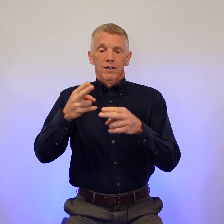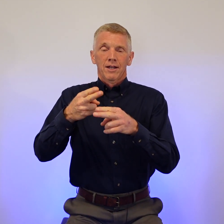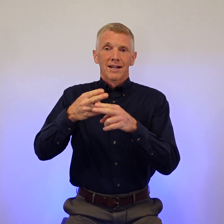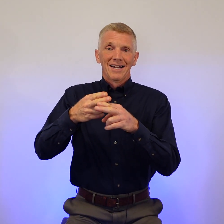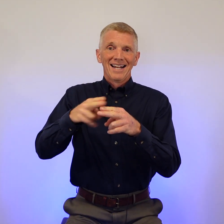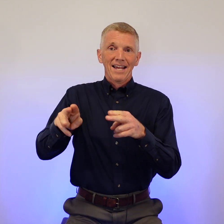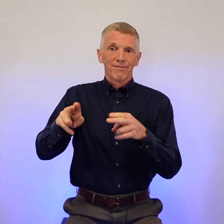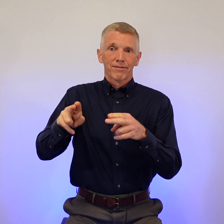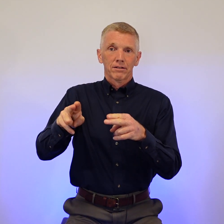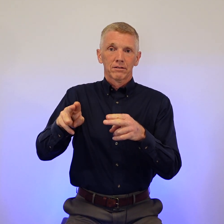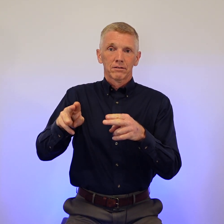Knife.